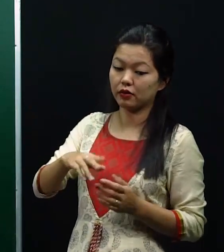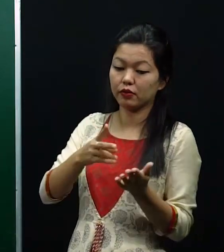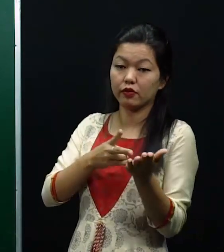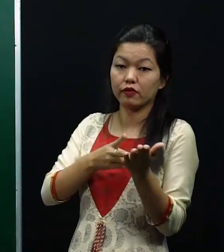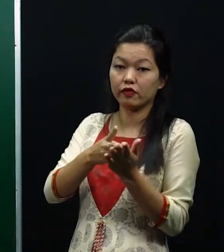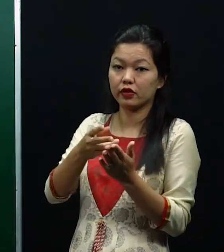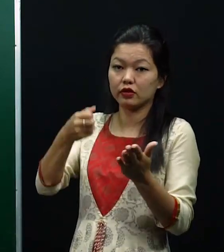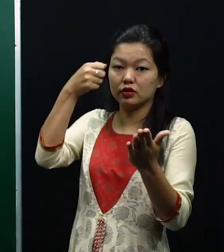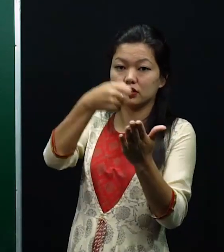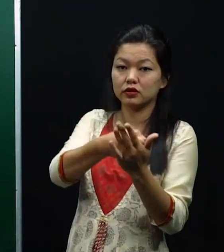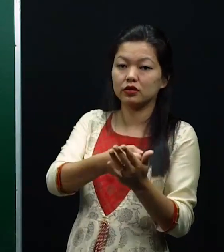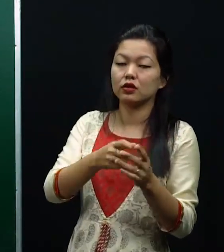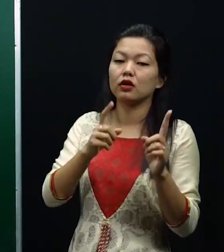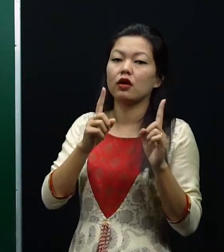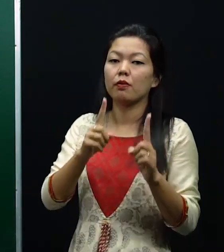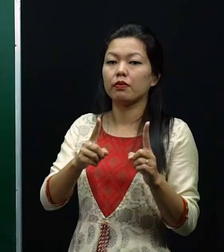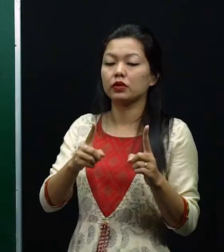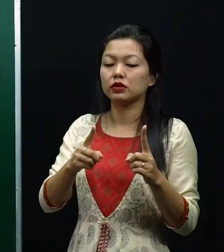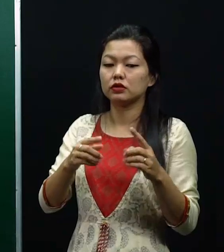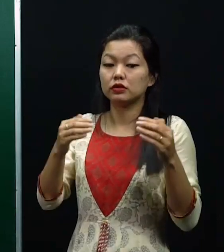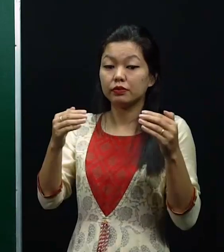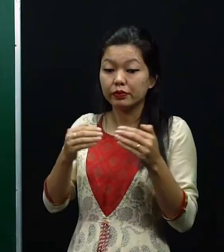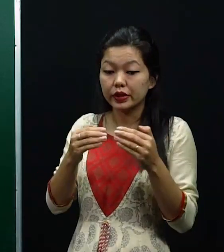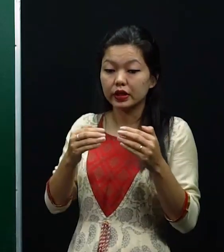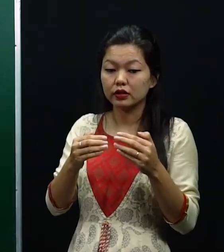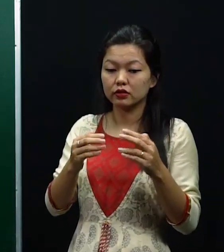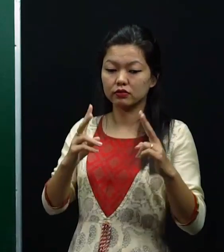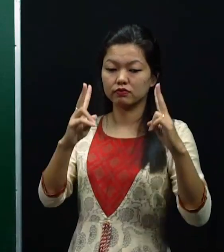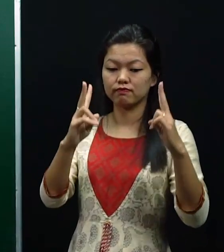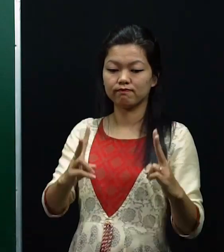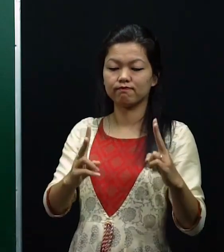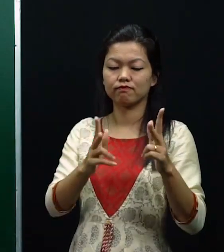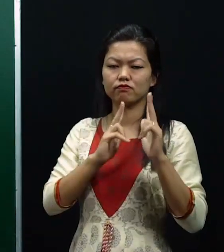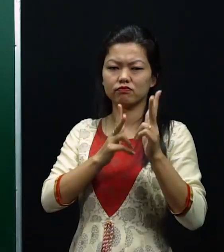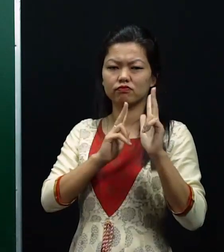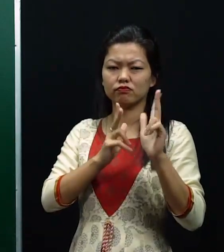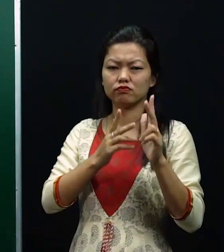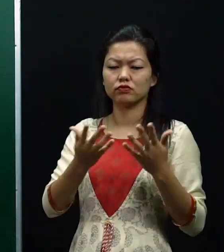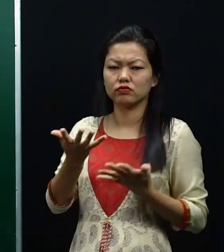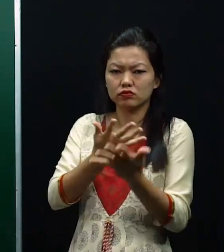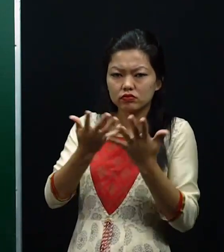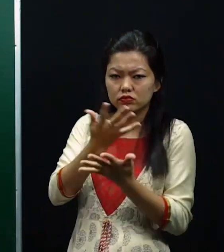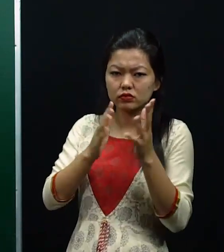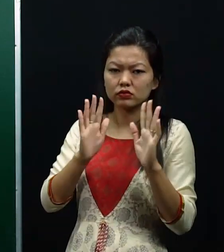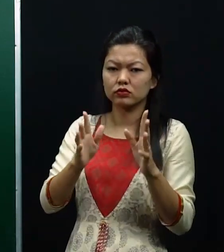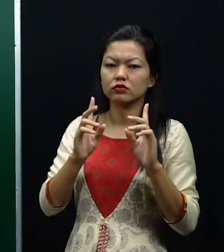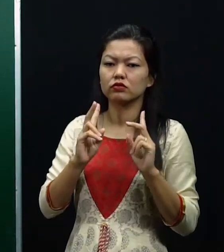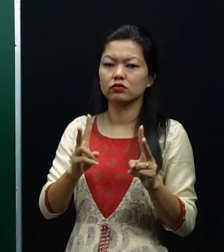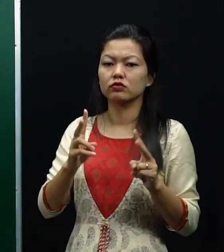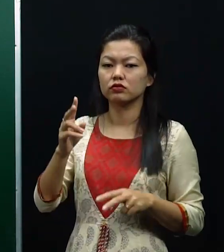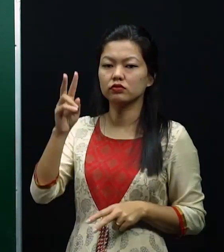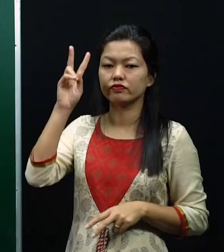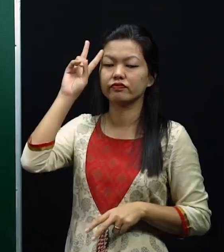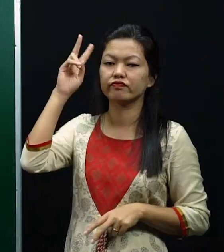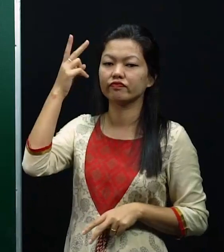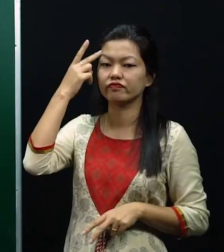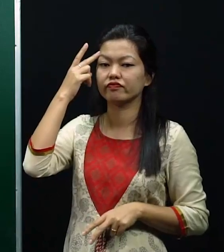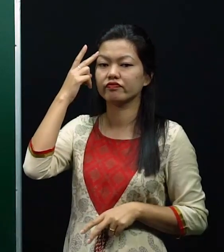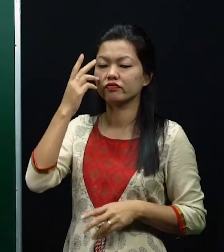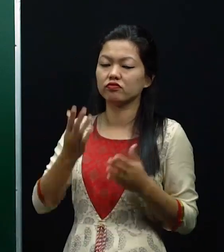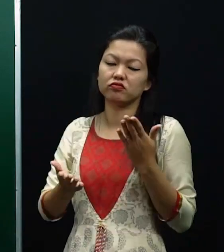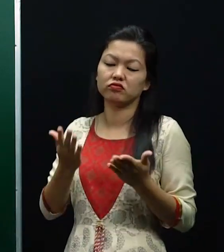he was expecting because everything resembled him, but something told this little boy, he began to feel that there is a saying going on